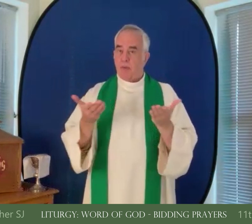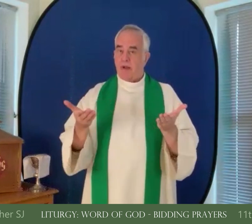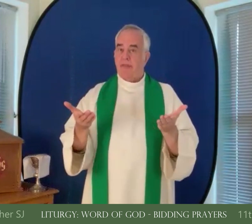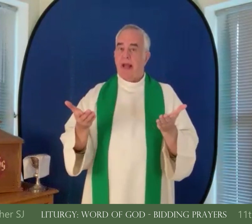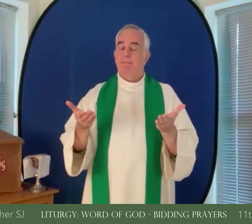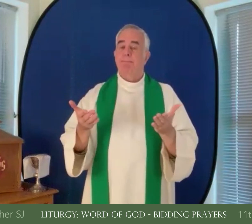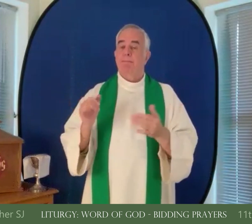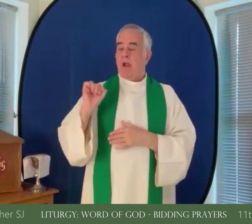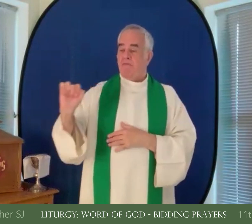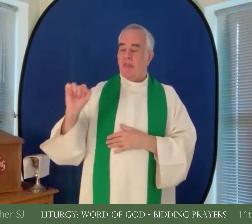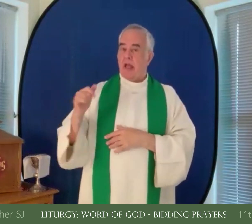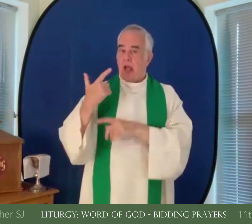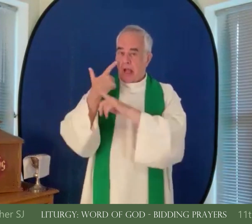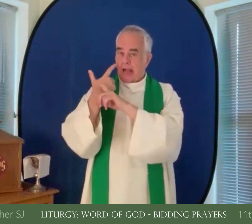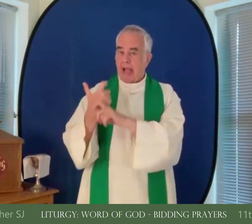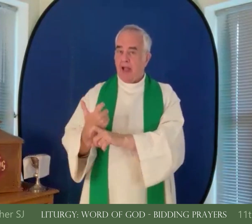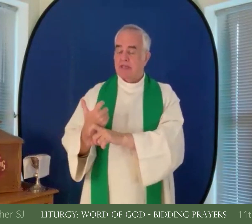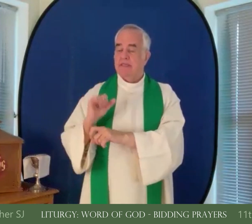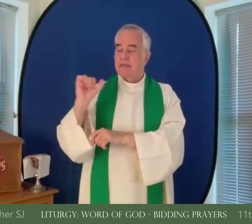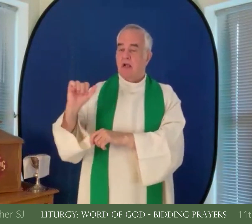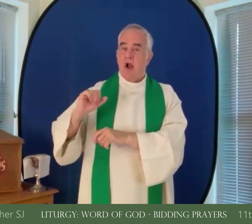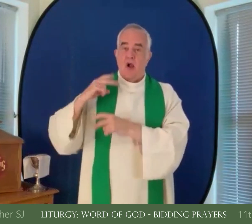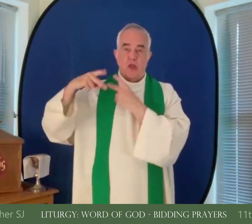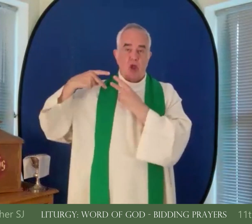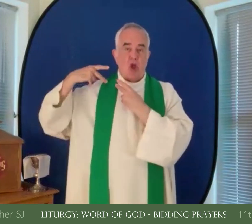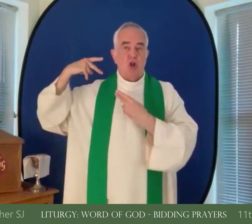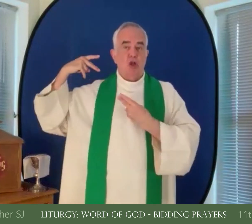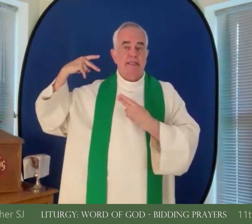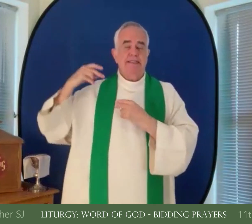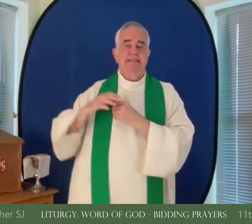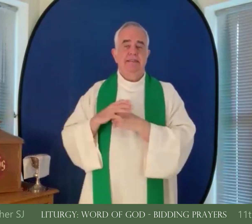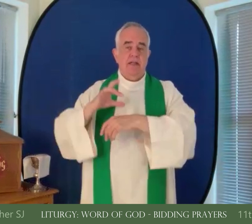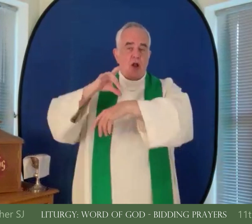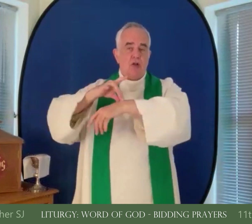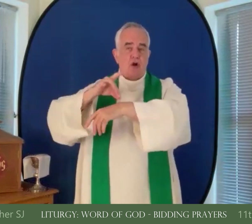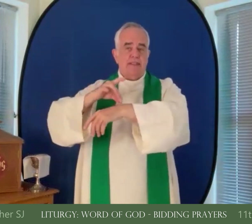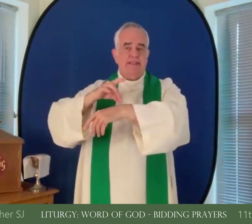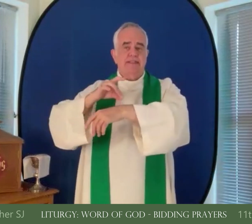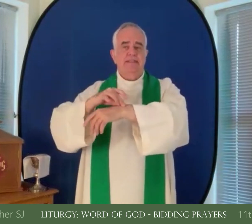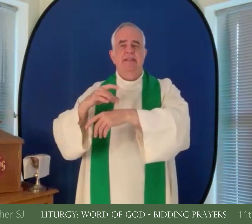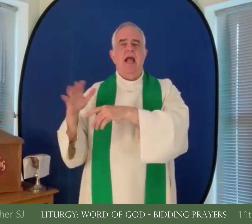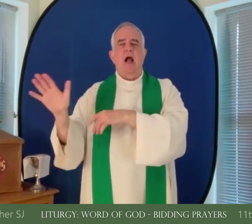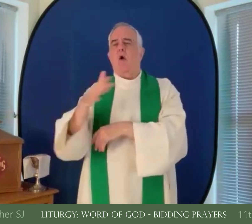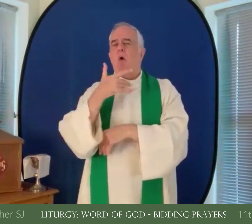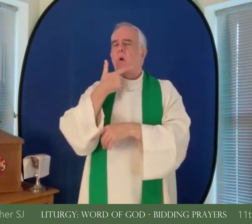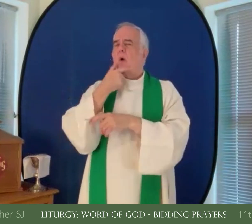Prepare for them their carers, their nurses, doctors, and all